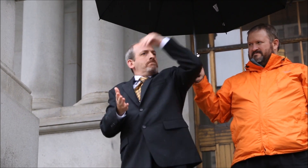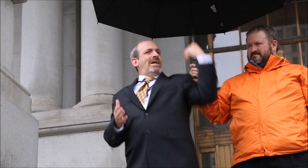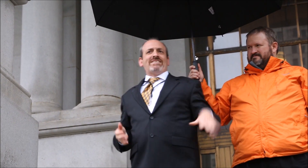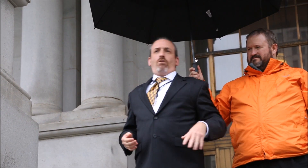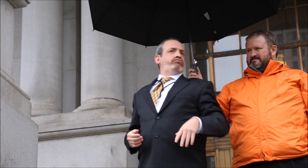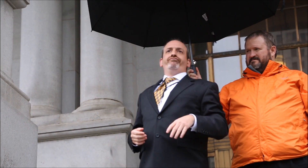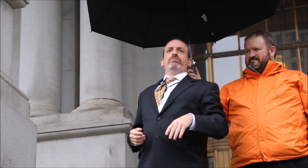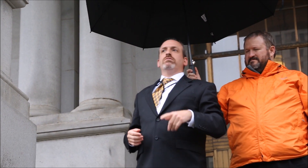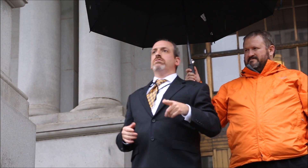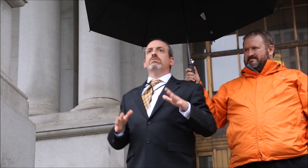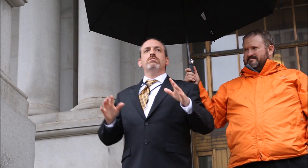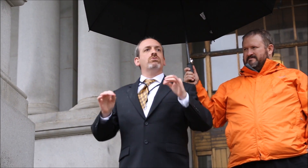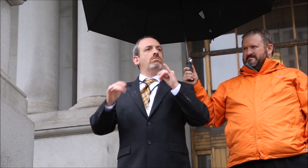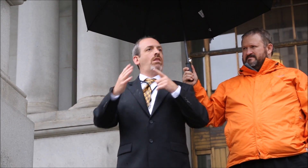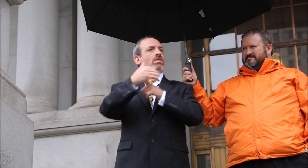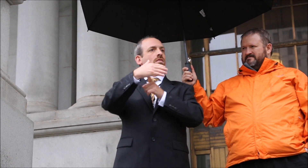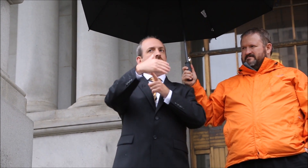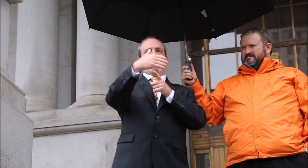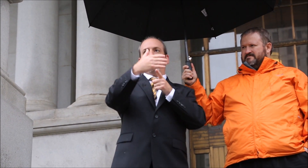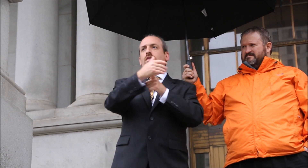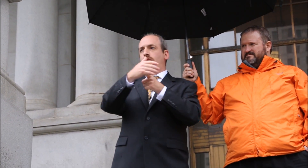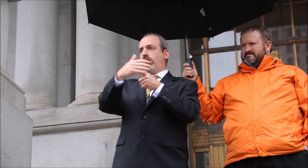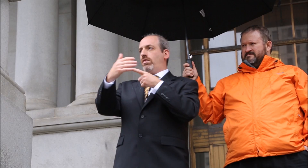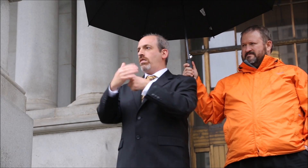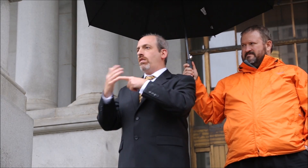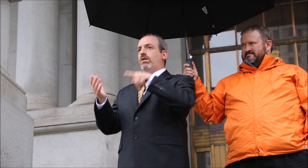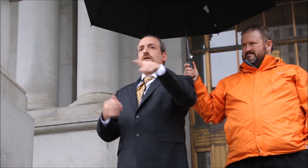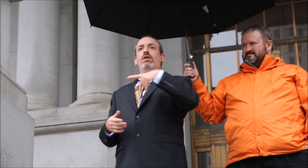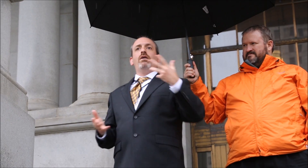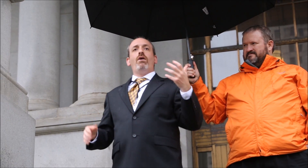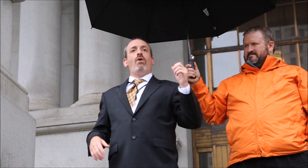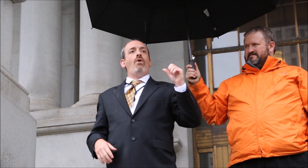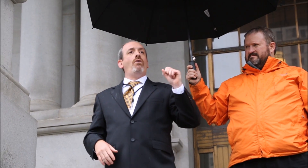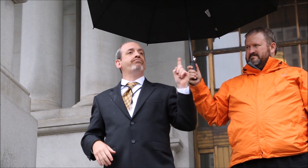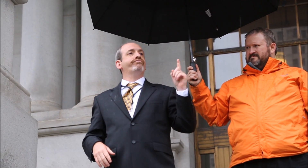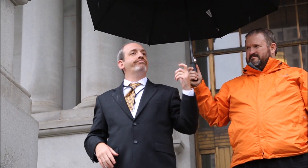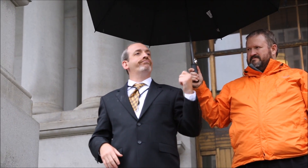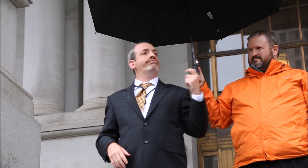the status quo that started as when we were infants, a deaf child is born, and what do?